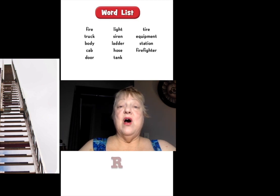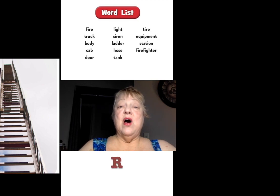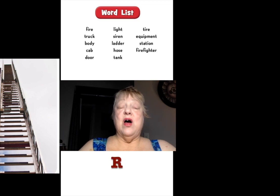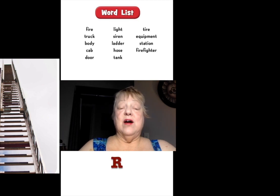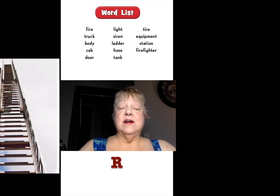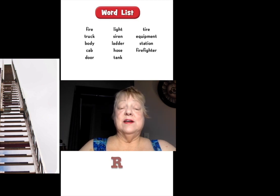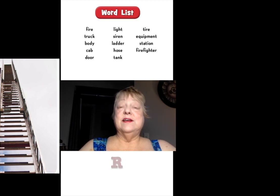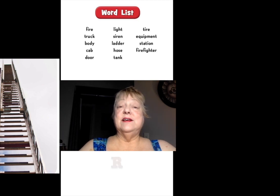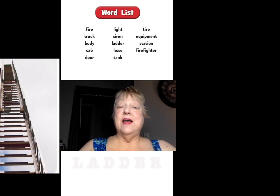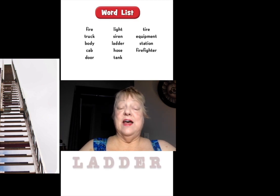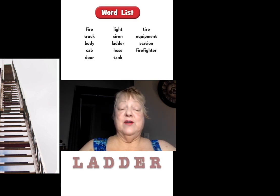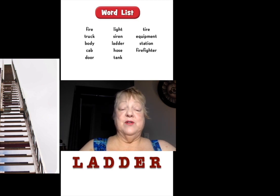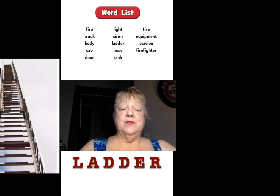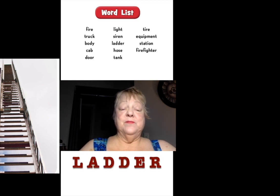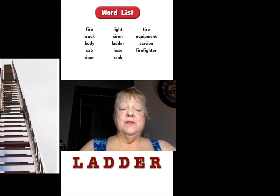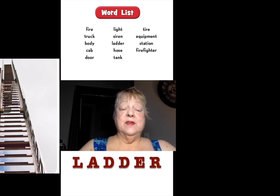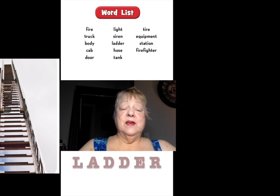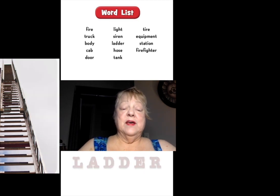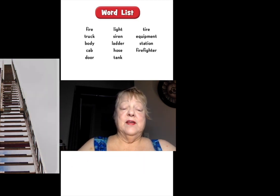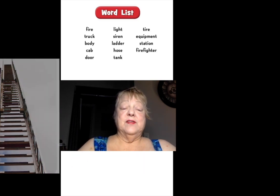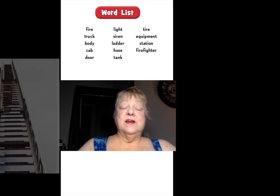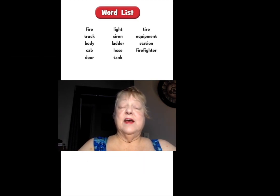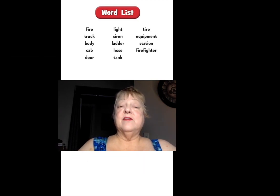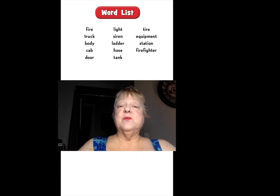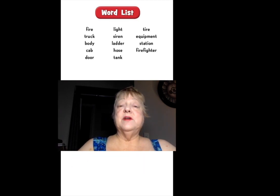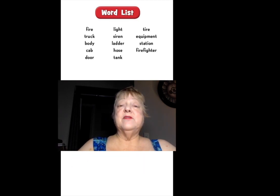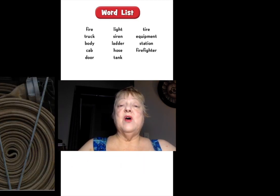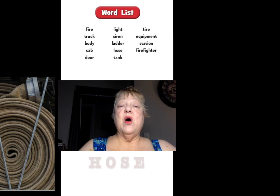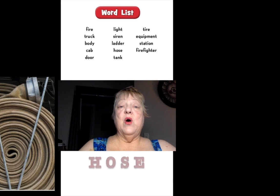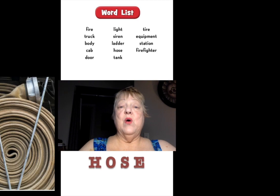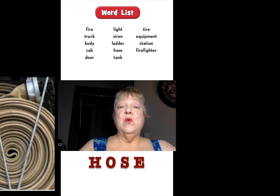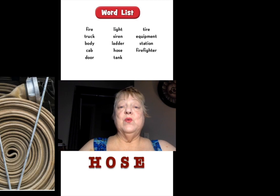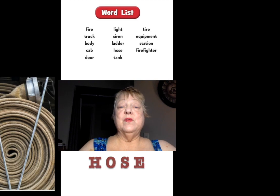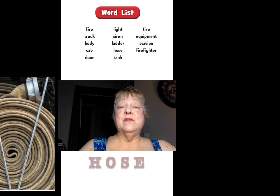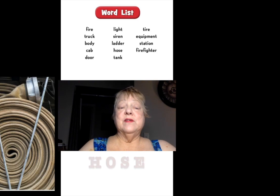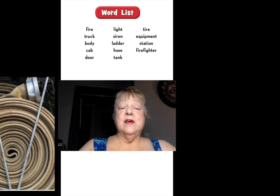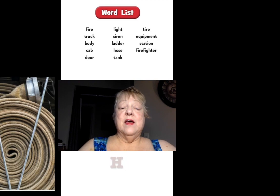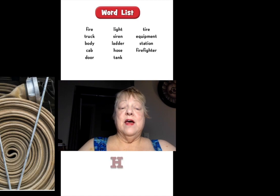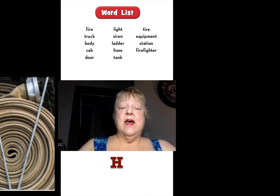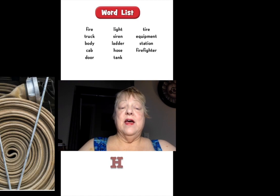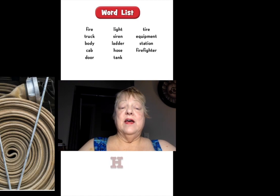L-A-D-D-E-R, ladder. The next one is hose,